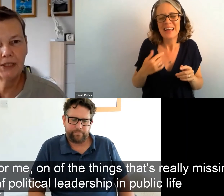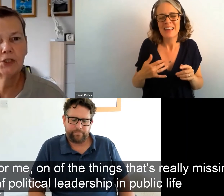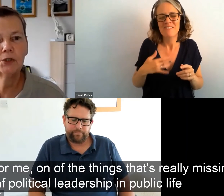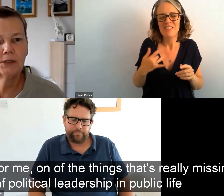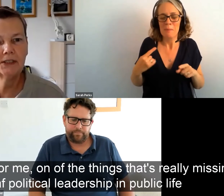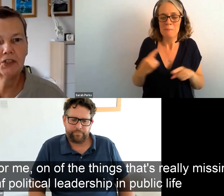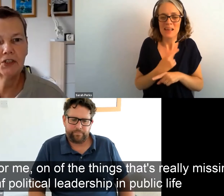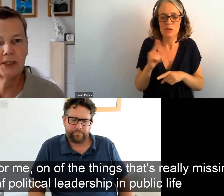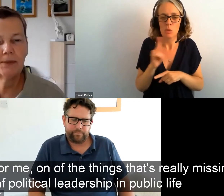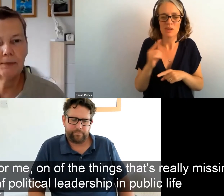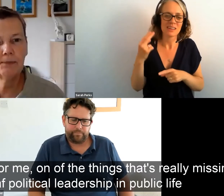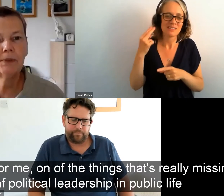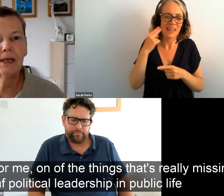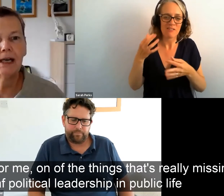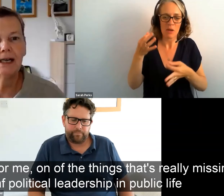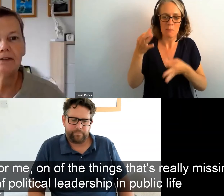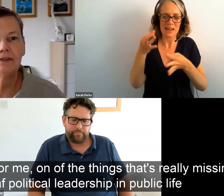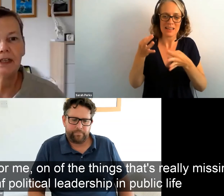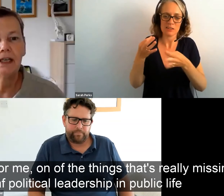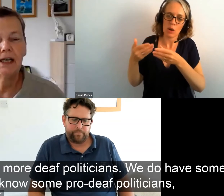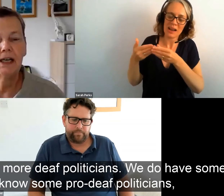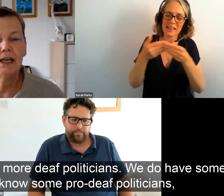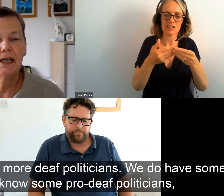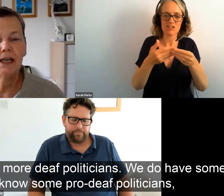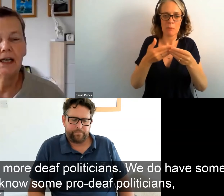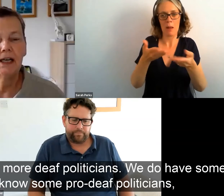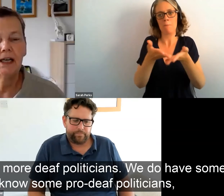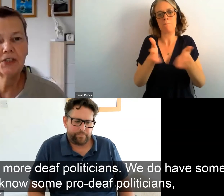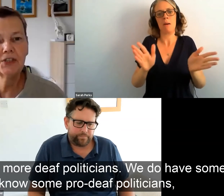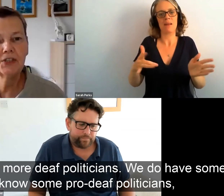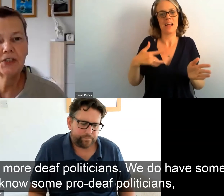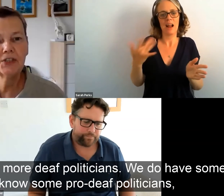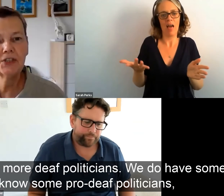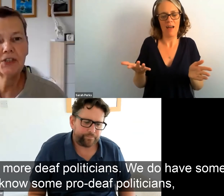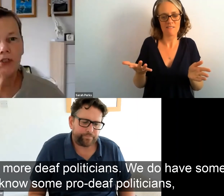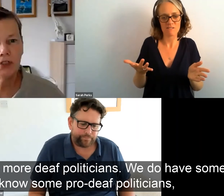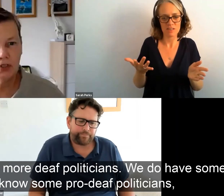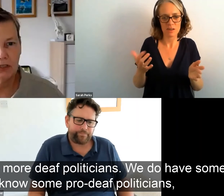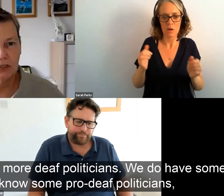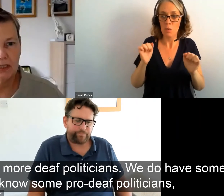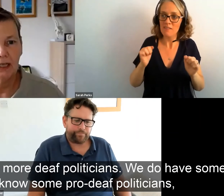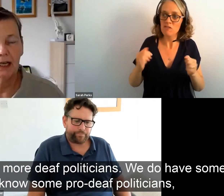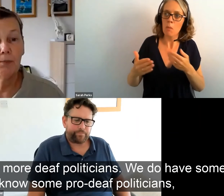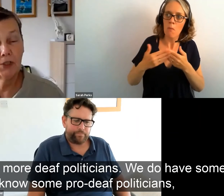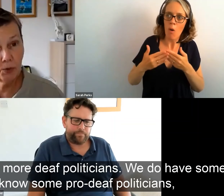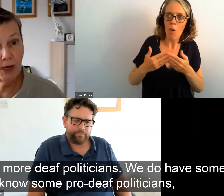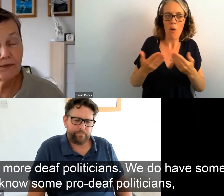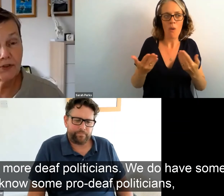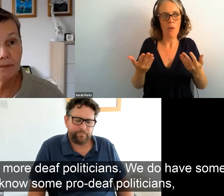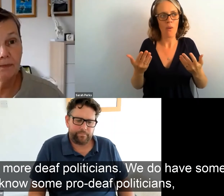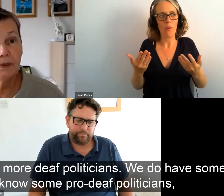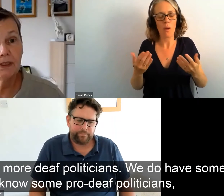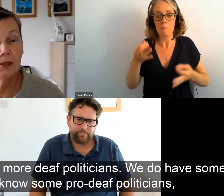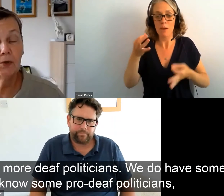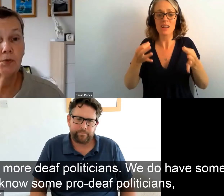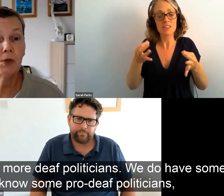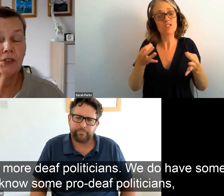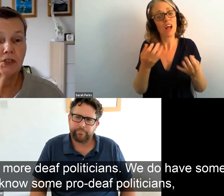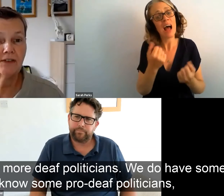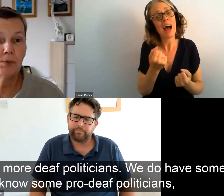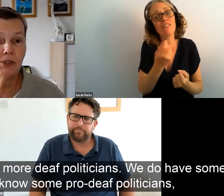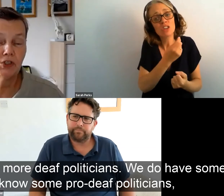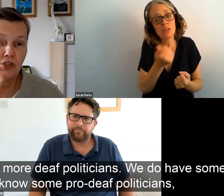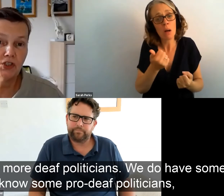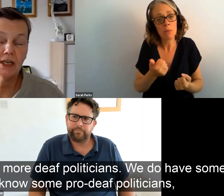deaf political leadership in public life. Until we've got more politicians, we do have some, you know,